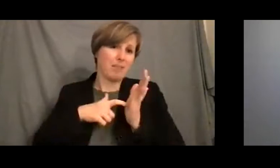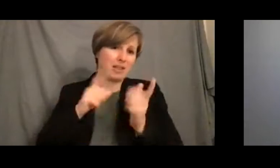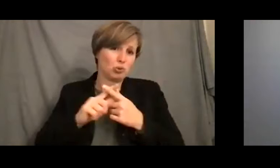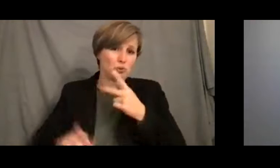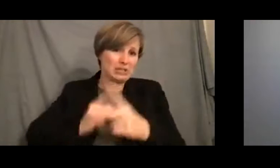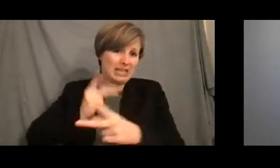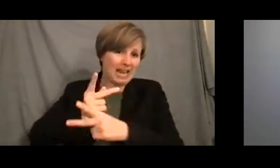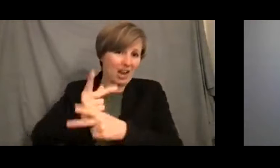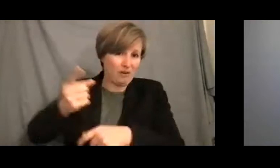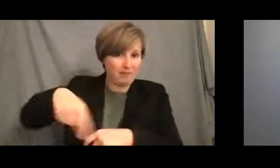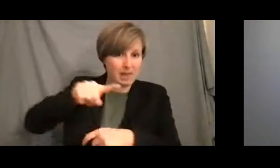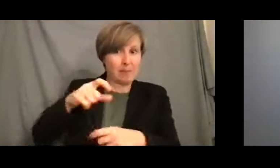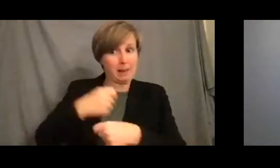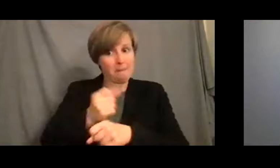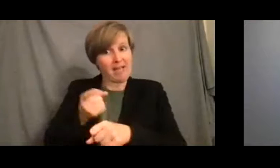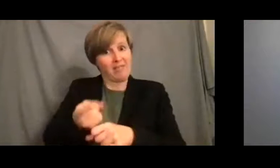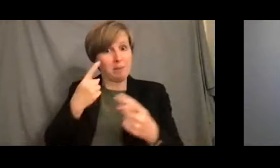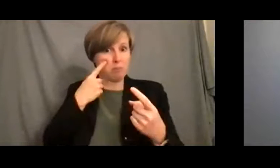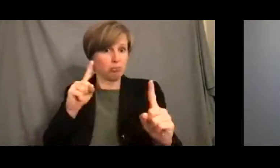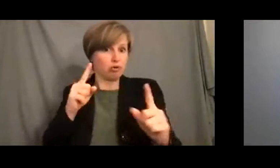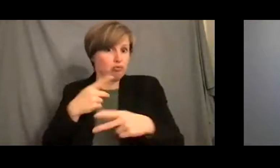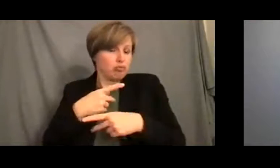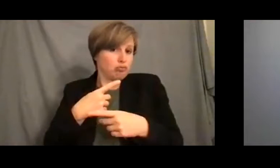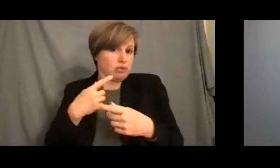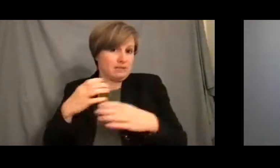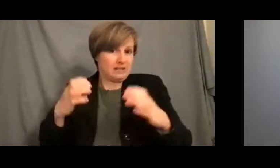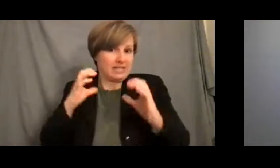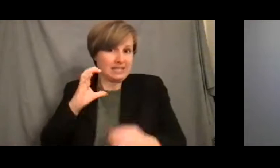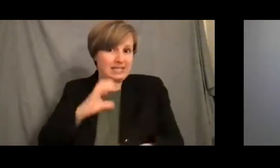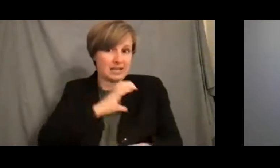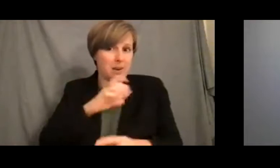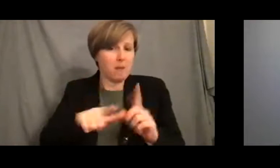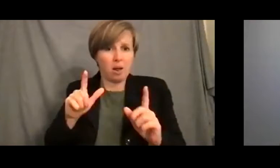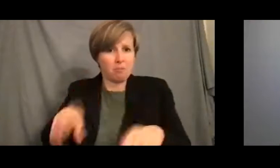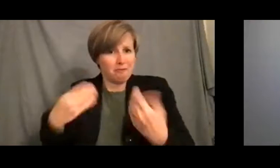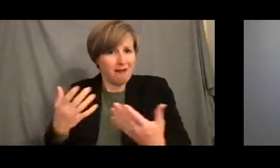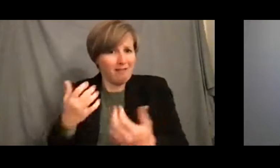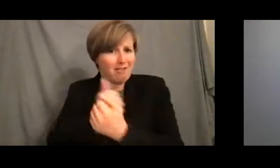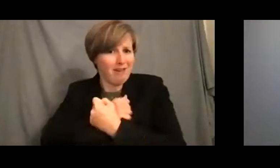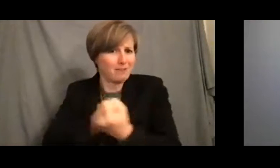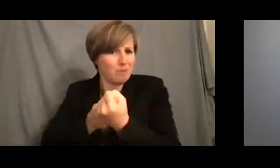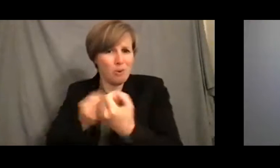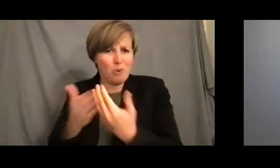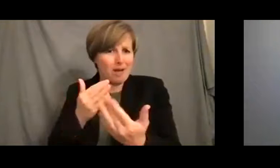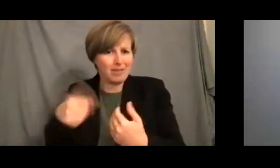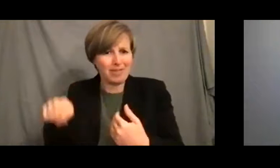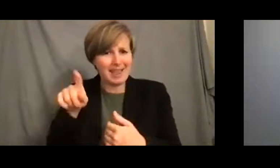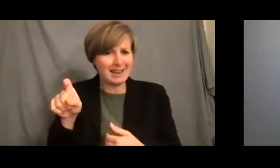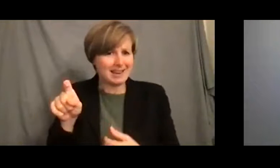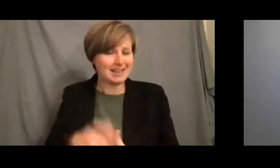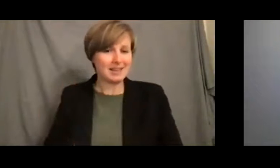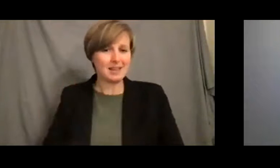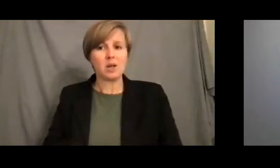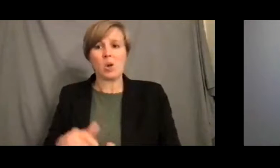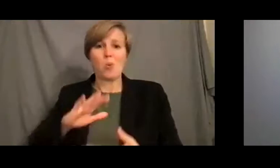them productive citizens, but also to show them the love and support that they need. And like I said, we're